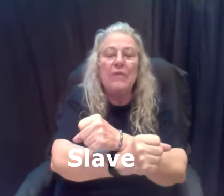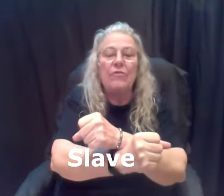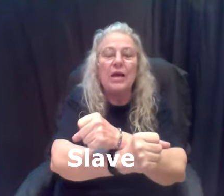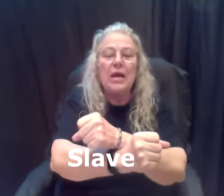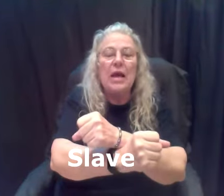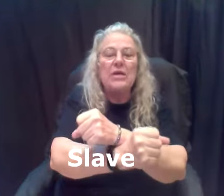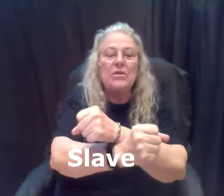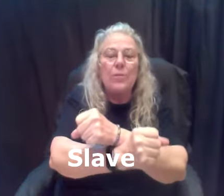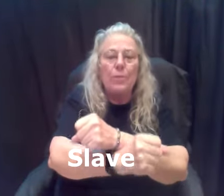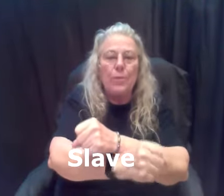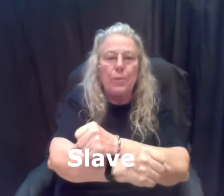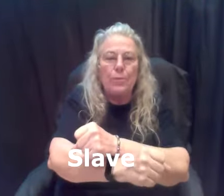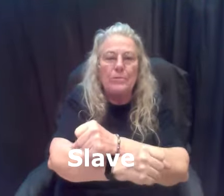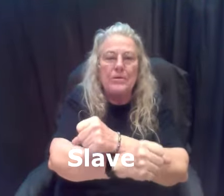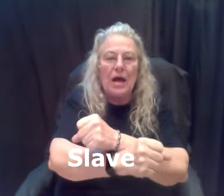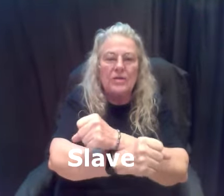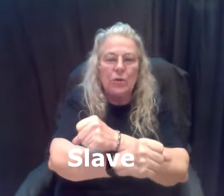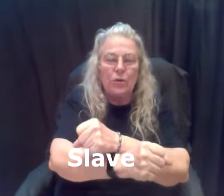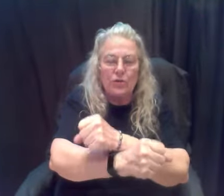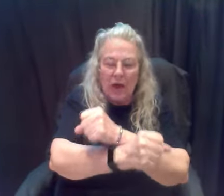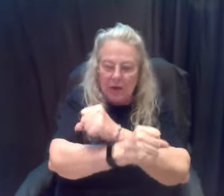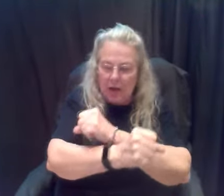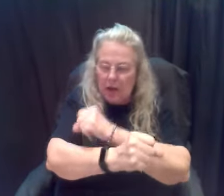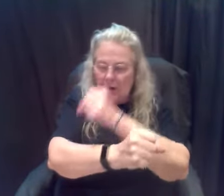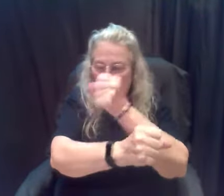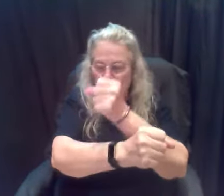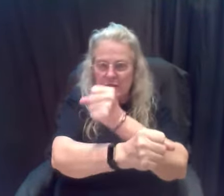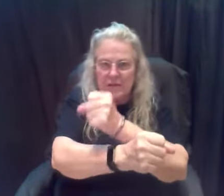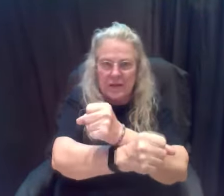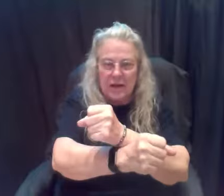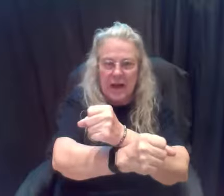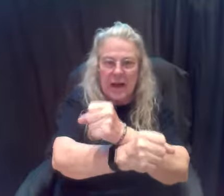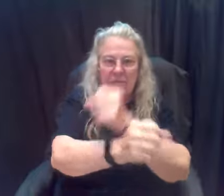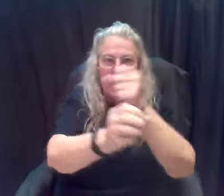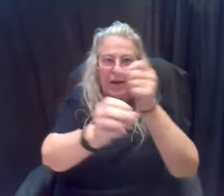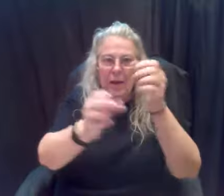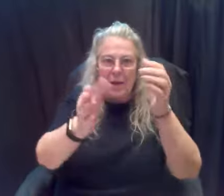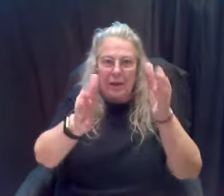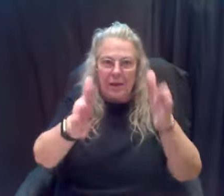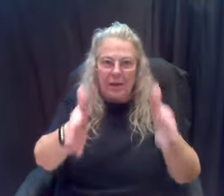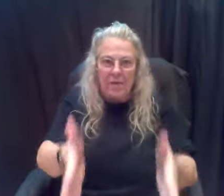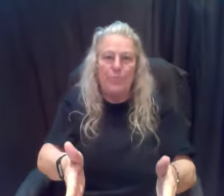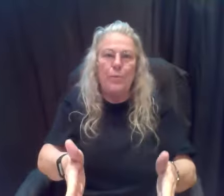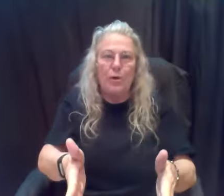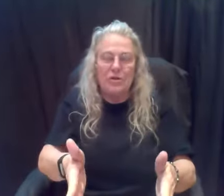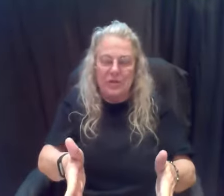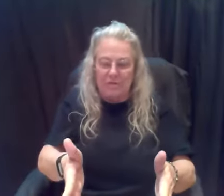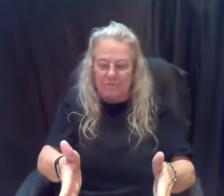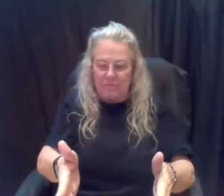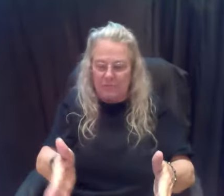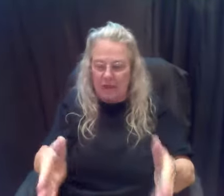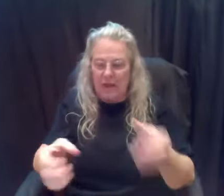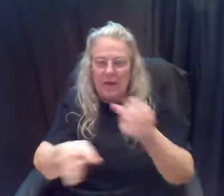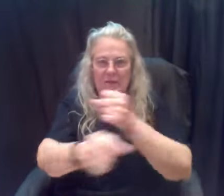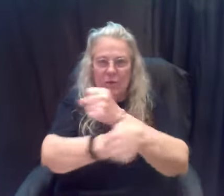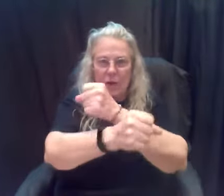slavery. So you've got your slave person. So it